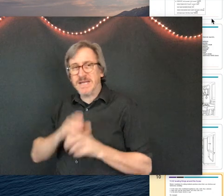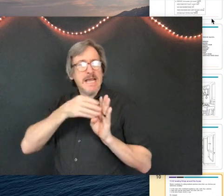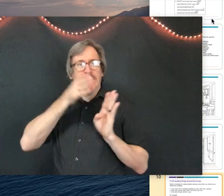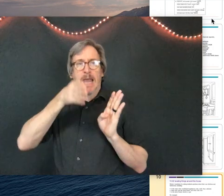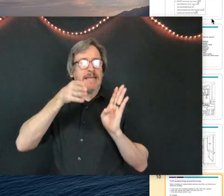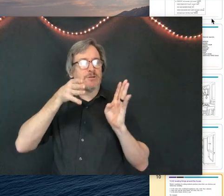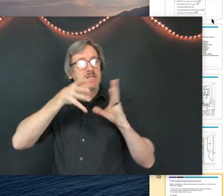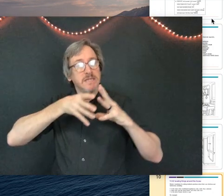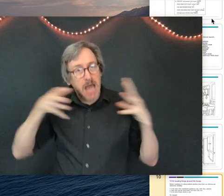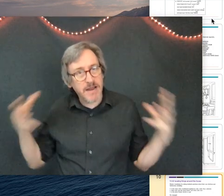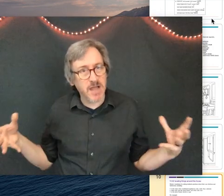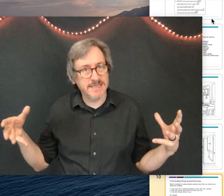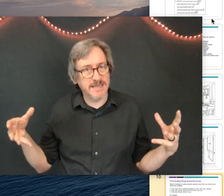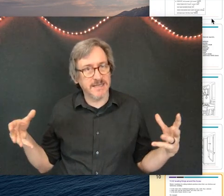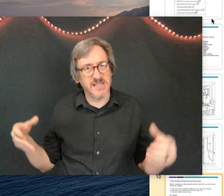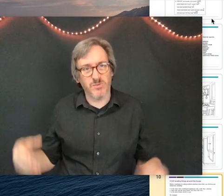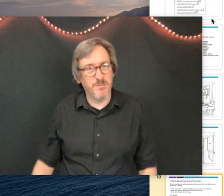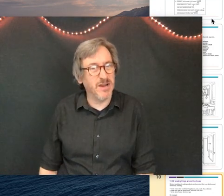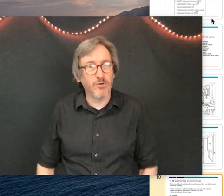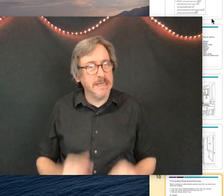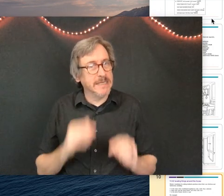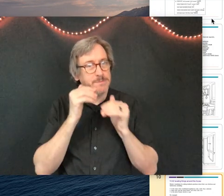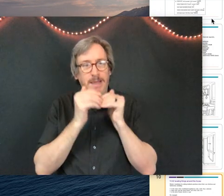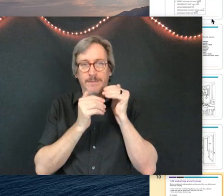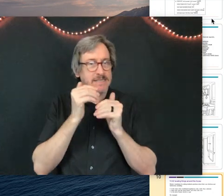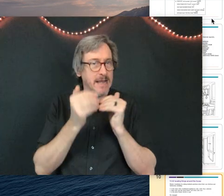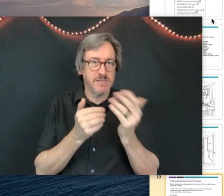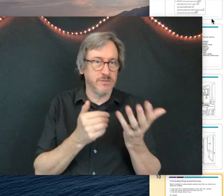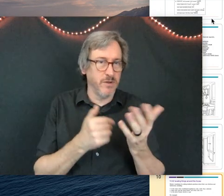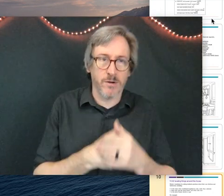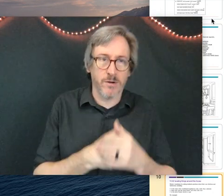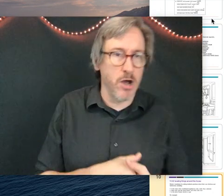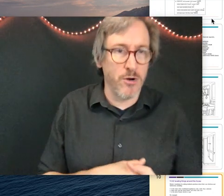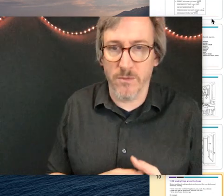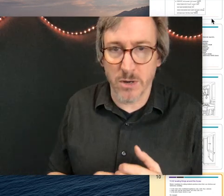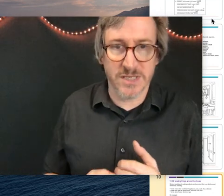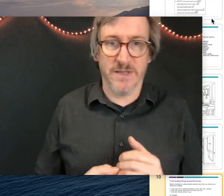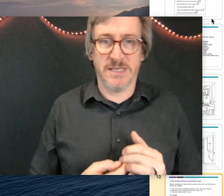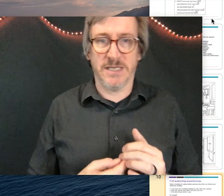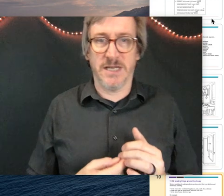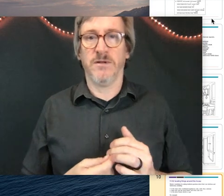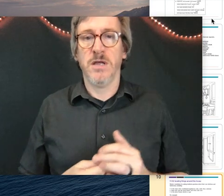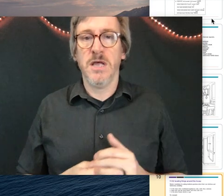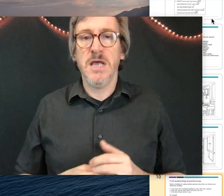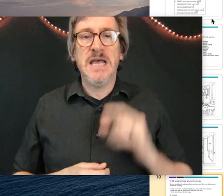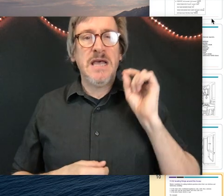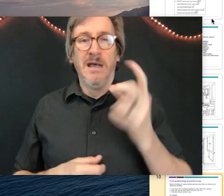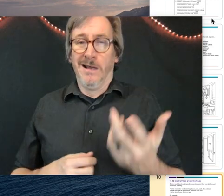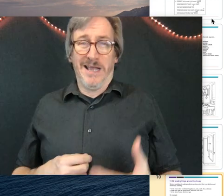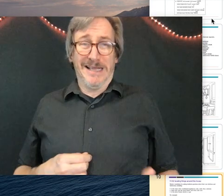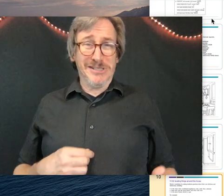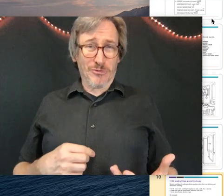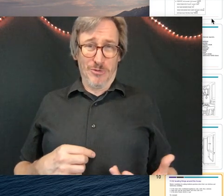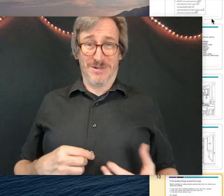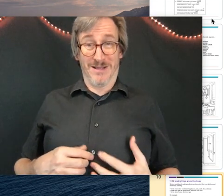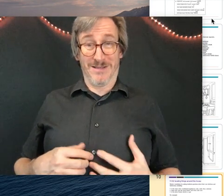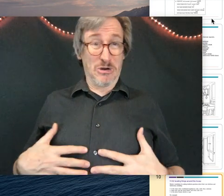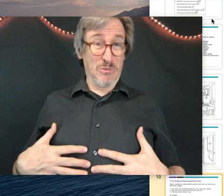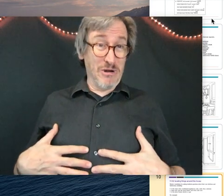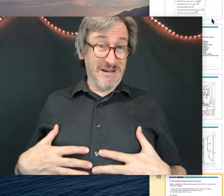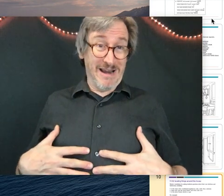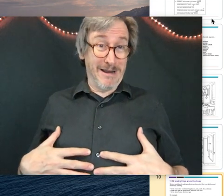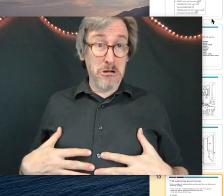So again, there's a lot of content in this one, but it really is baby steps. We've already gone over most of this stuff. Is the room